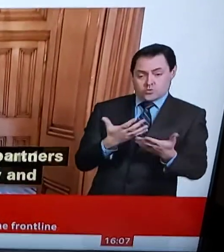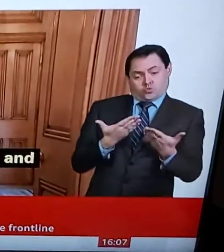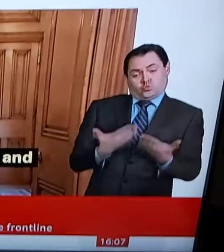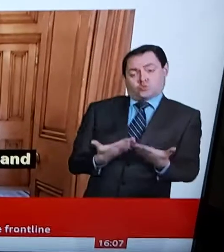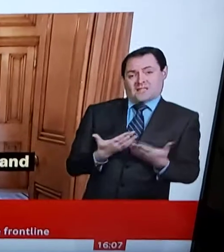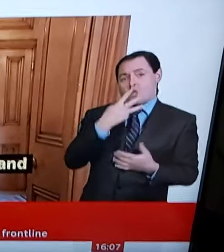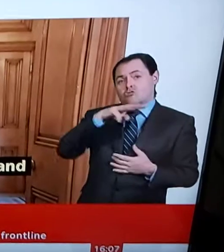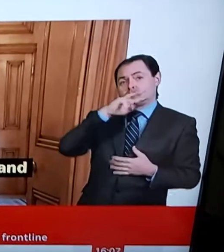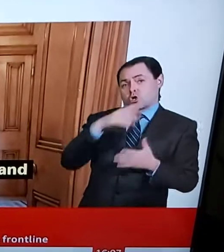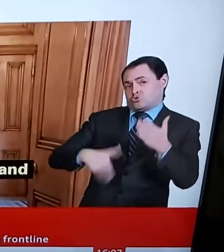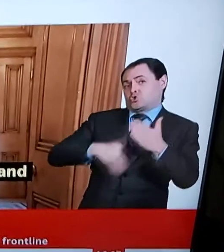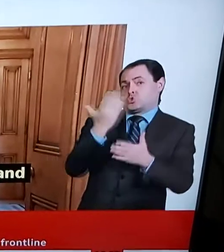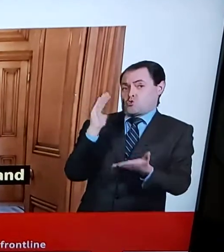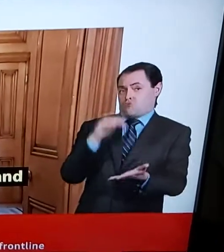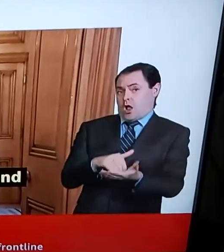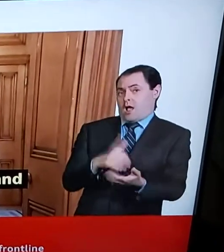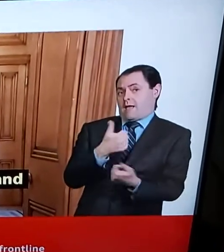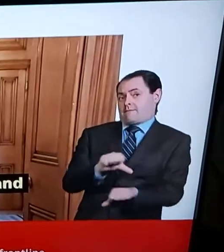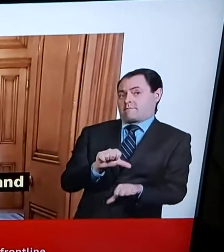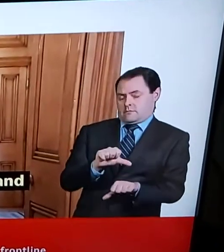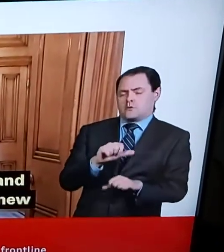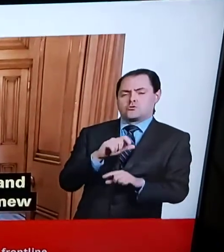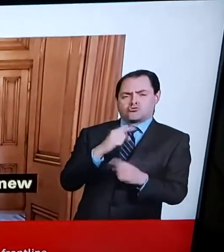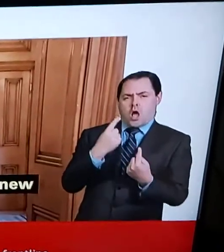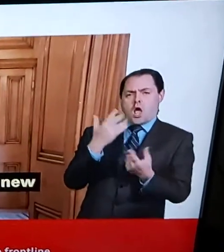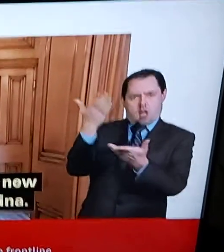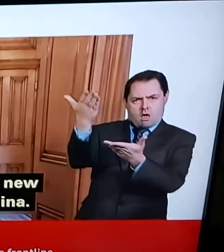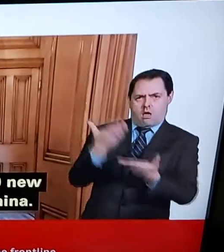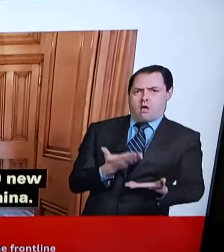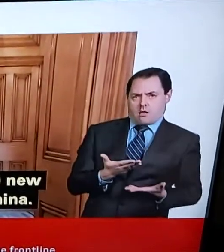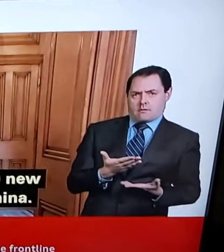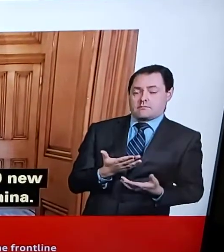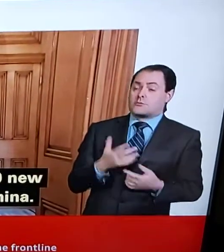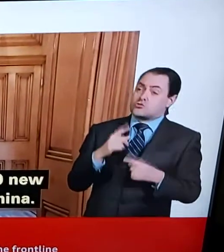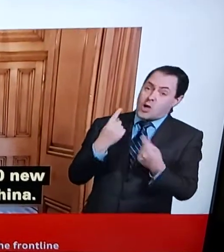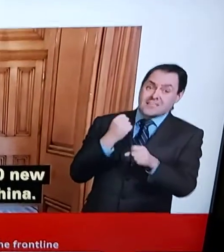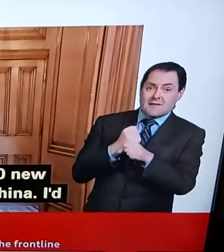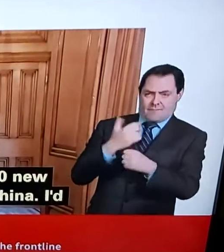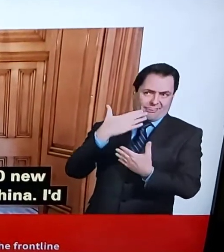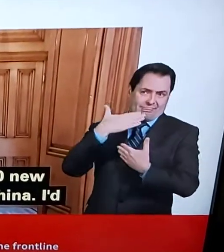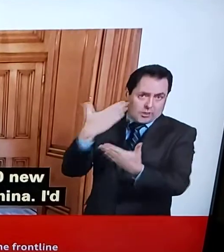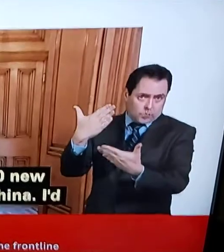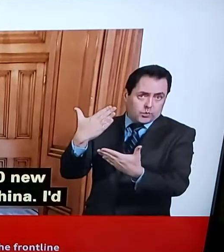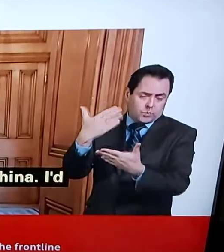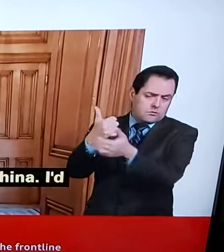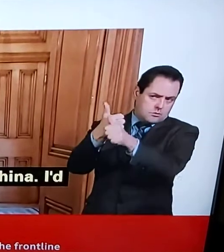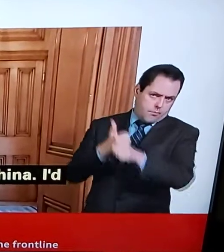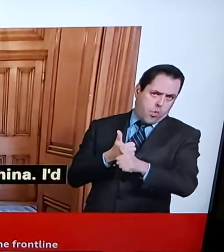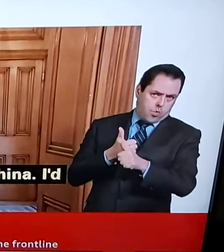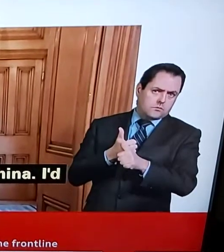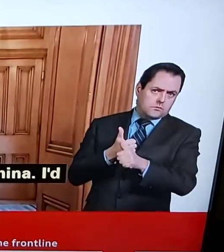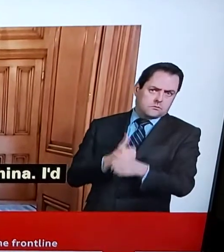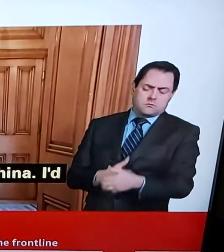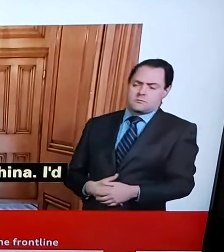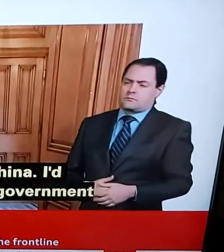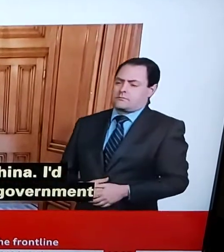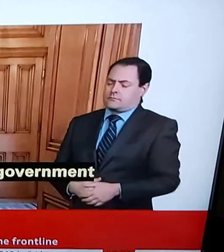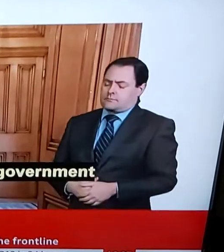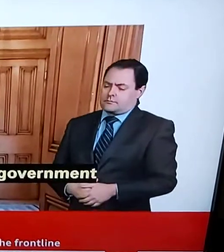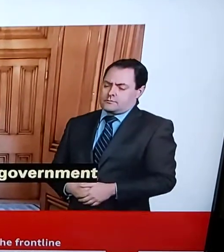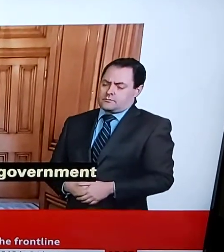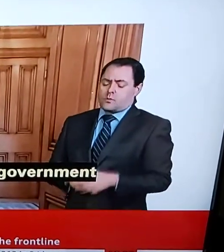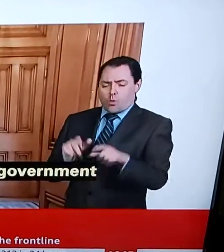new ventilators arrived from China. I'd like to thank the Chinese government for their support in securing that capacity. And